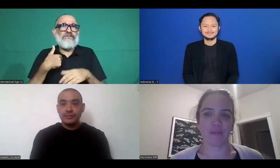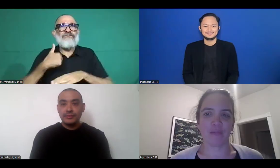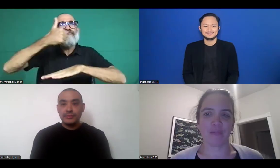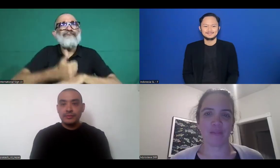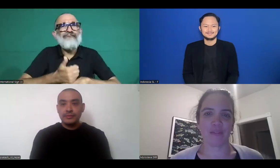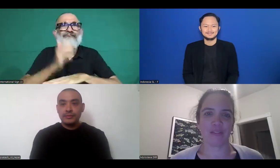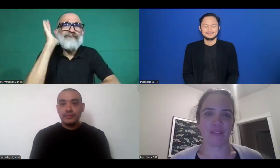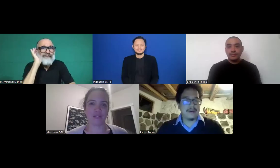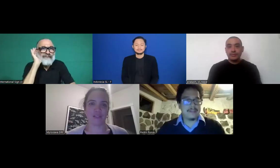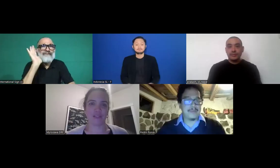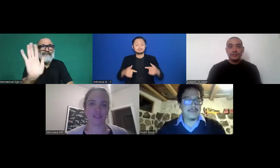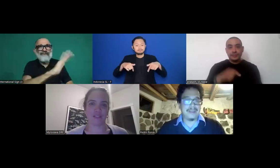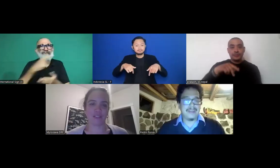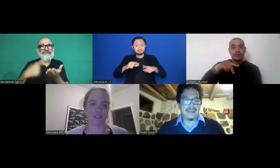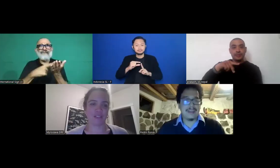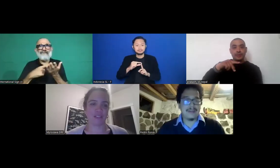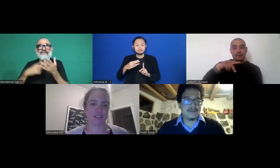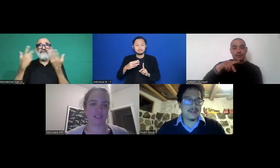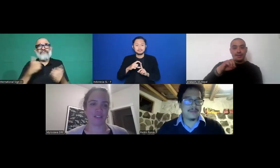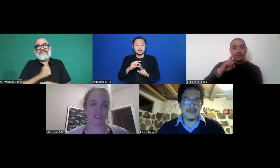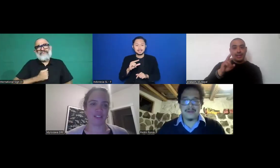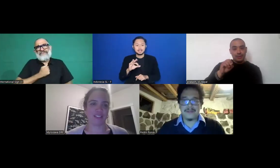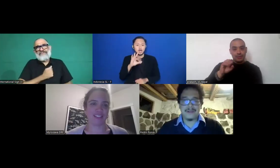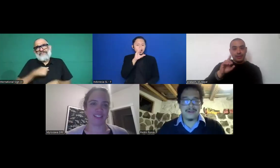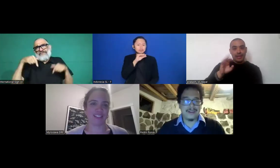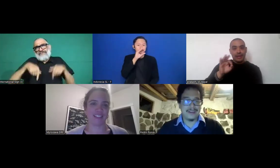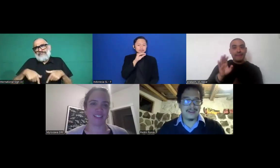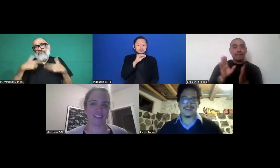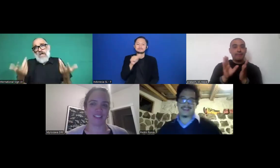This is Pedro from DRF speaking. Thank you so much, Miro,